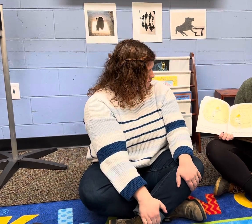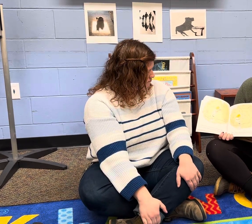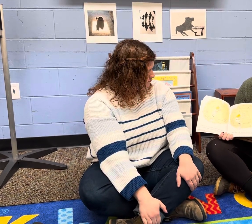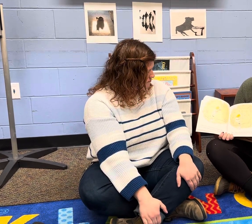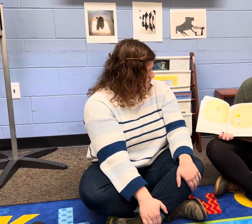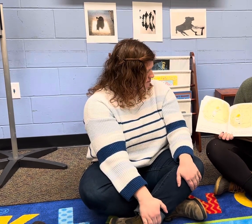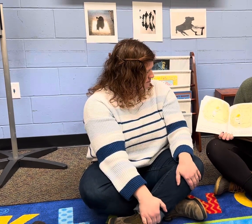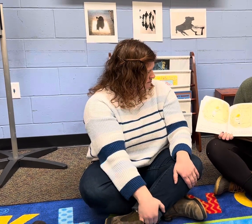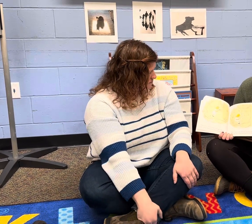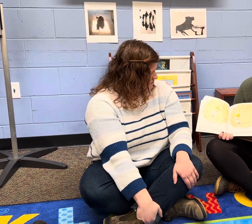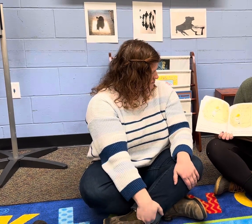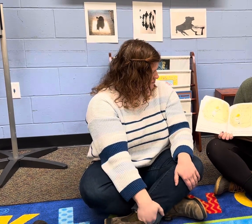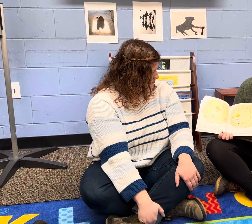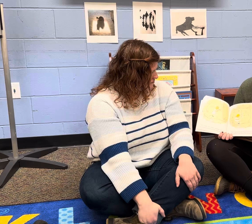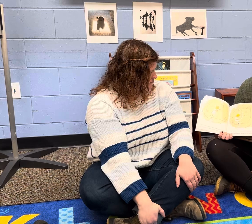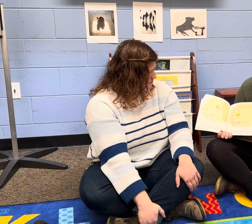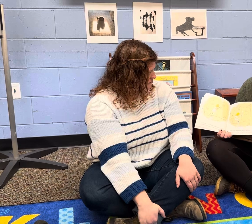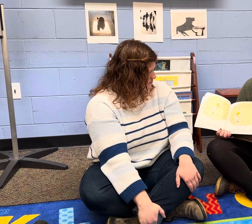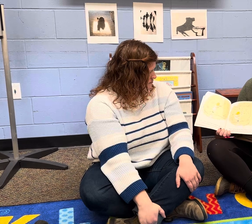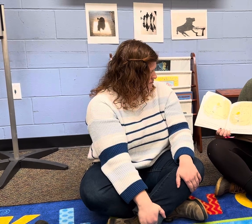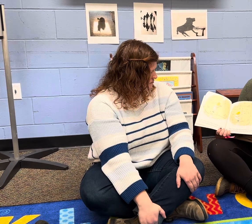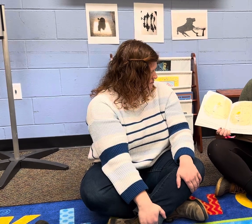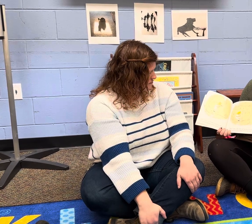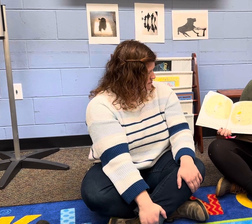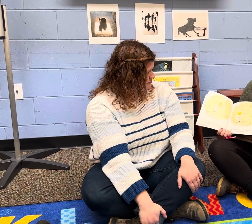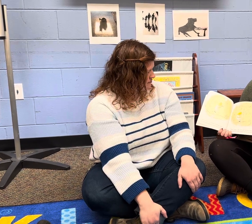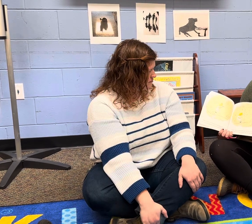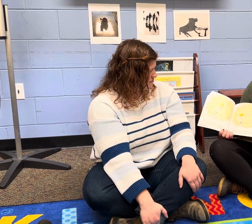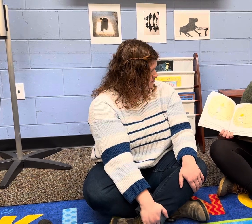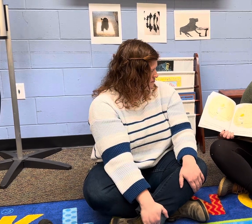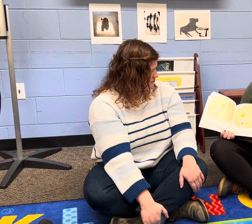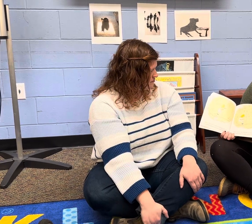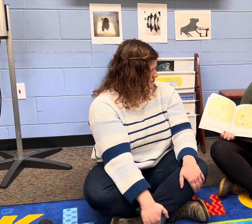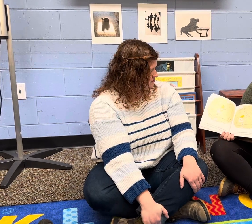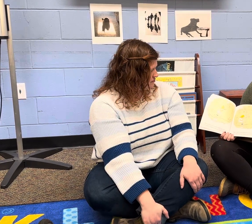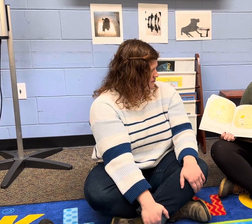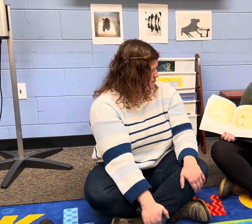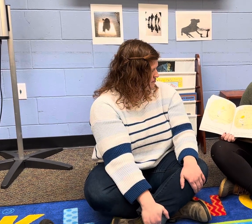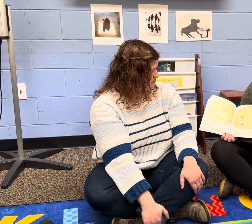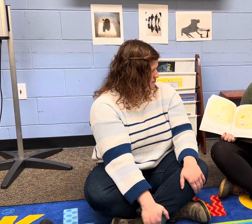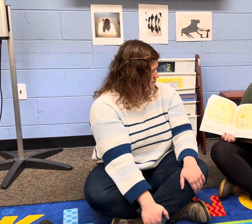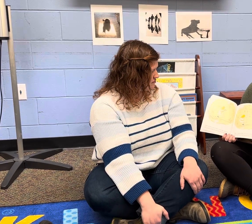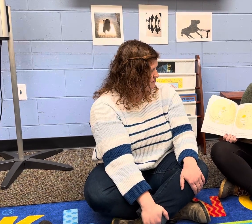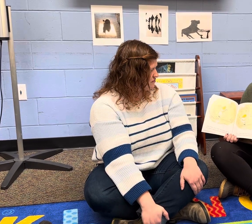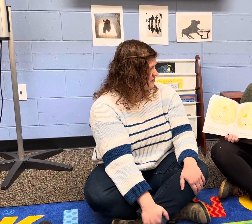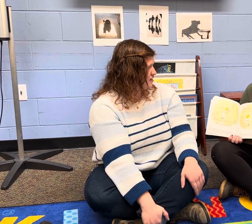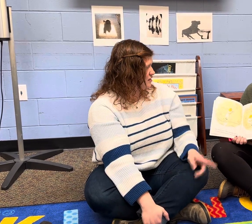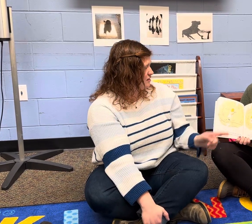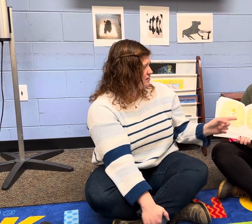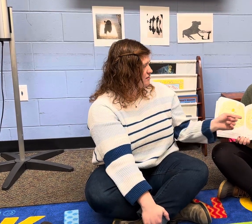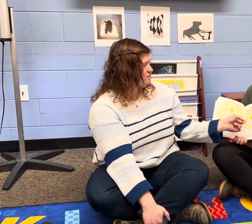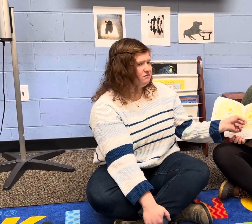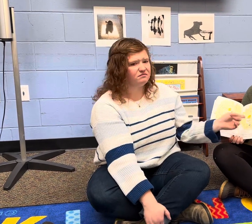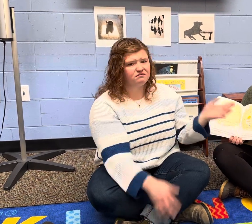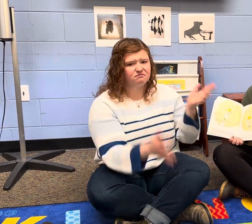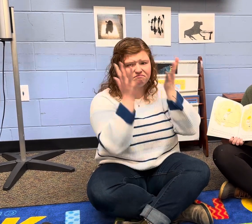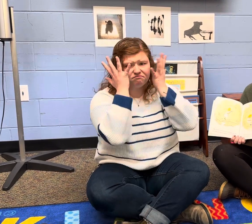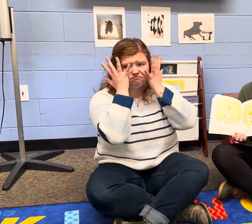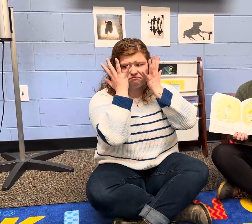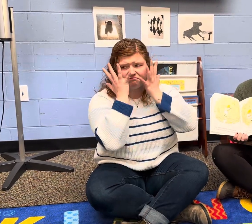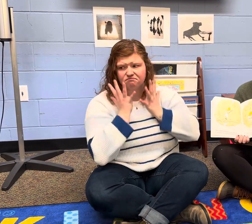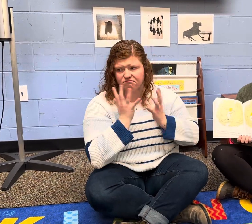And then I went to sit by the pond and I sat down on a rock and watched a bug making trails on